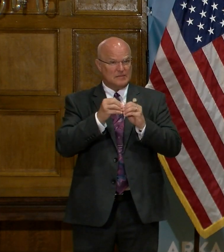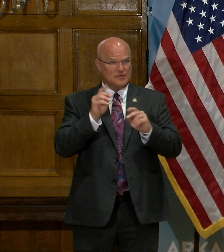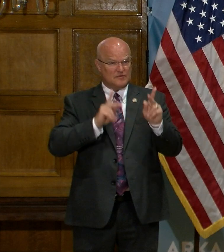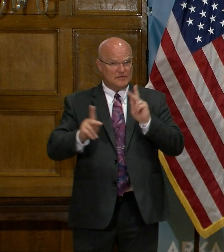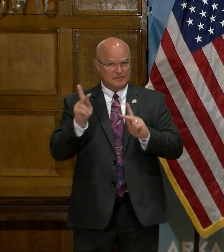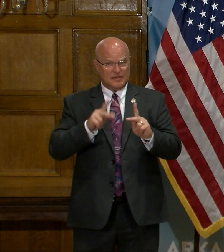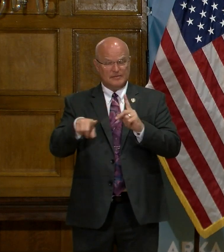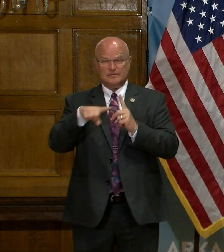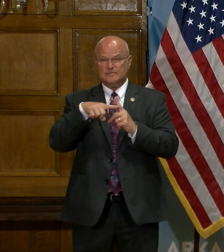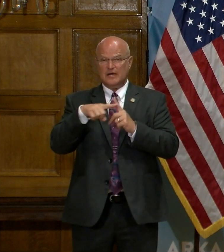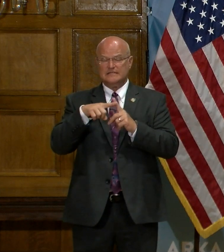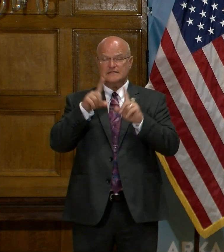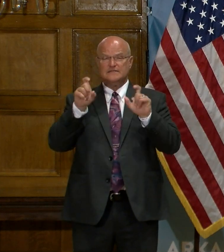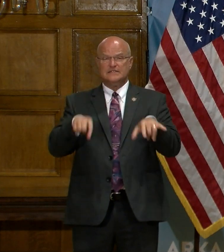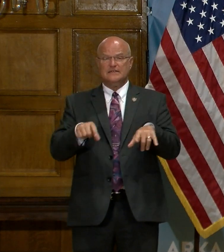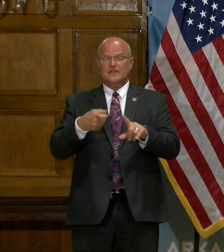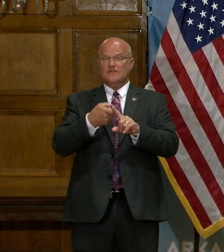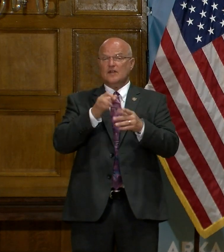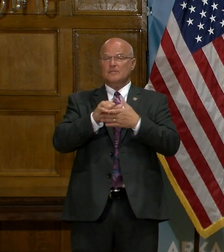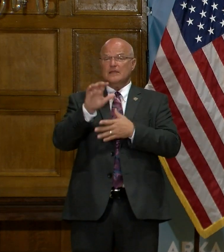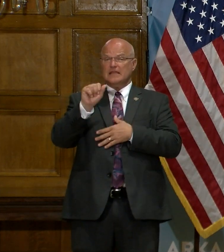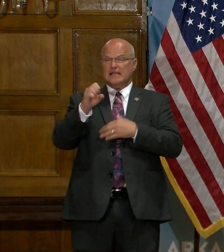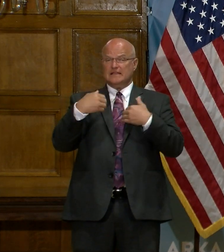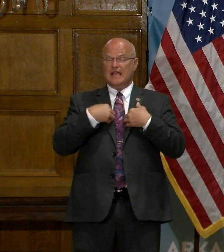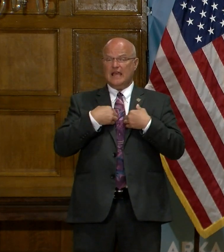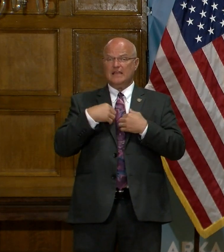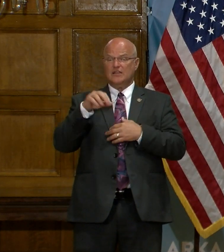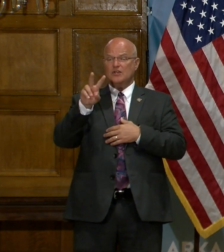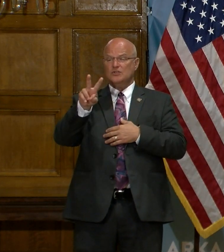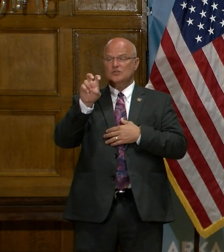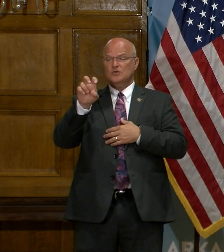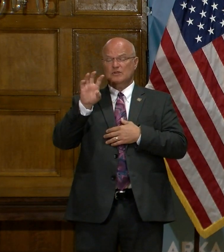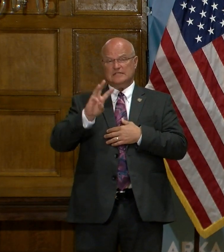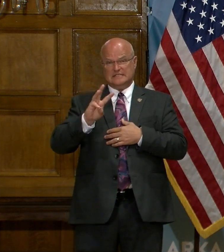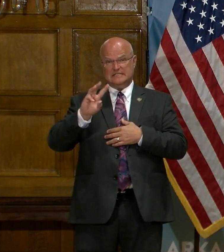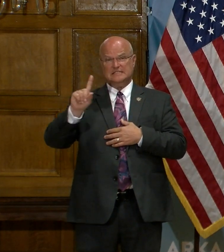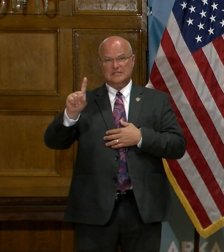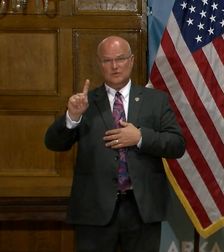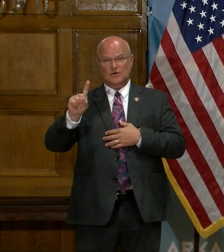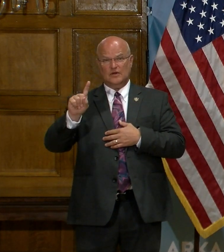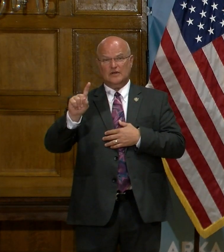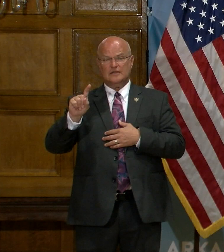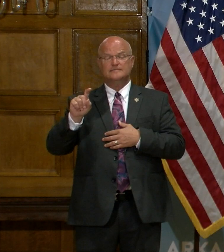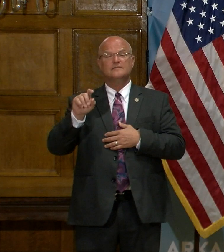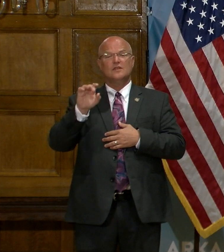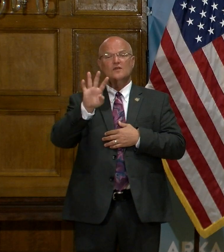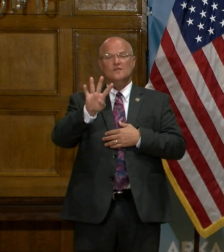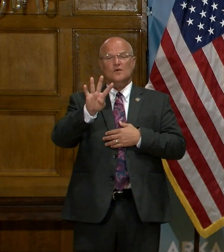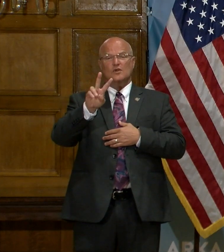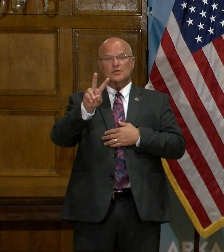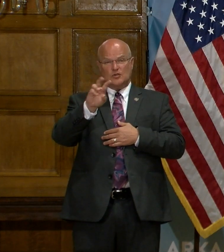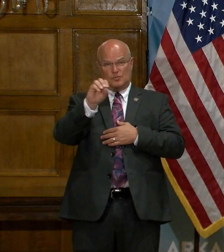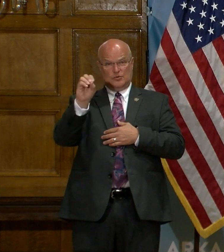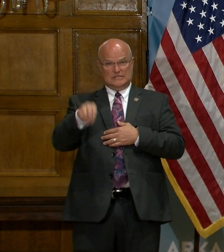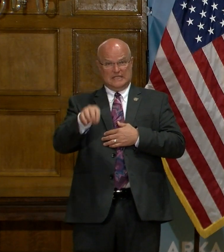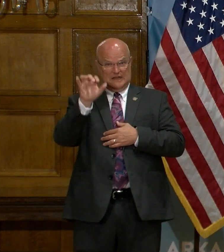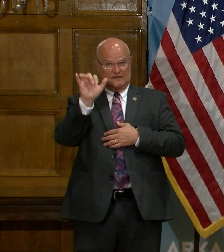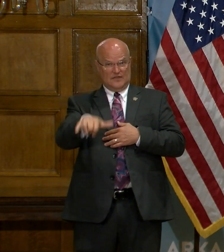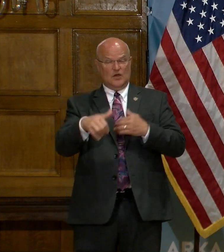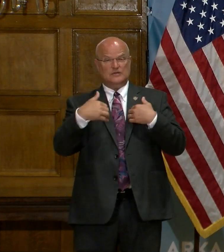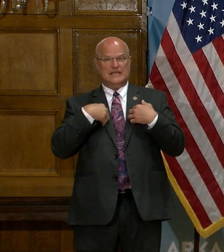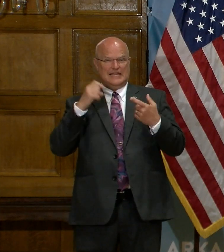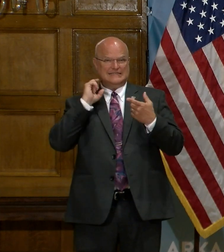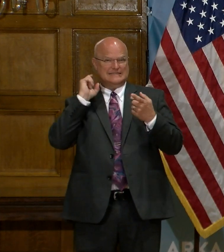of cases. Of the cases that we had, 261, 42% of those cases